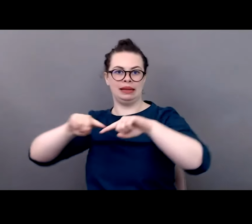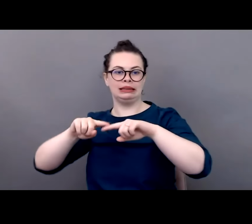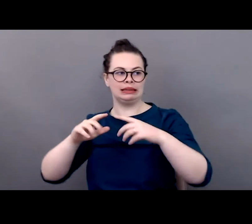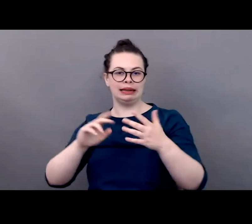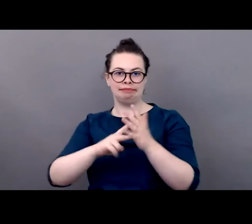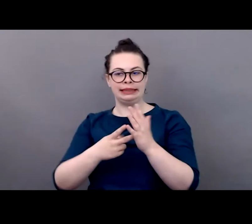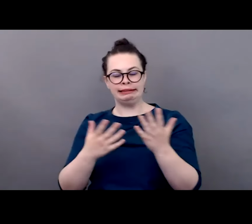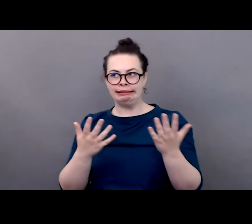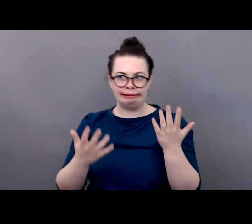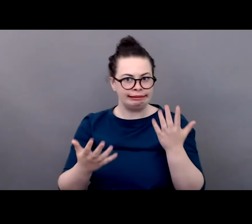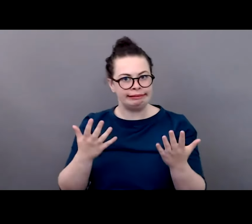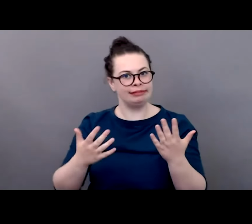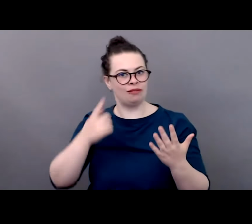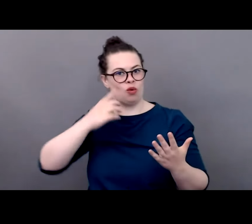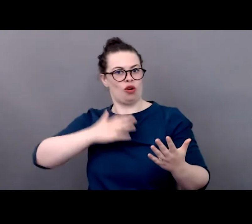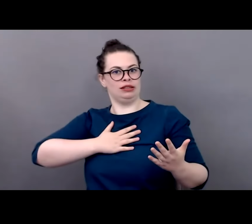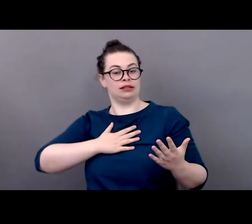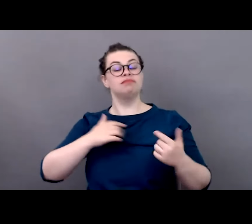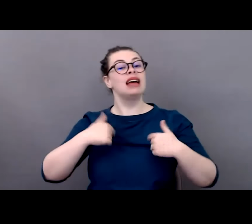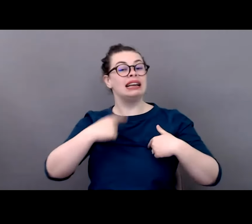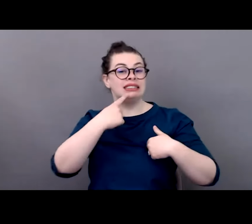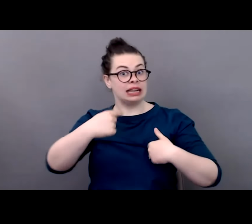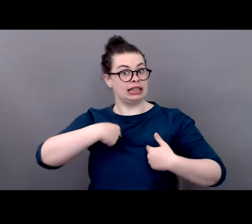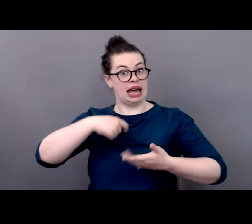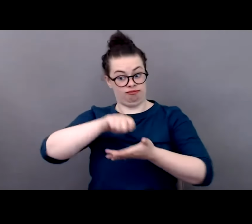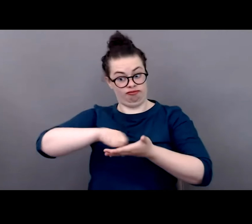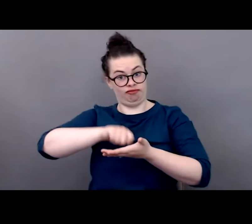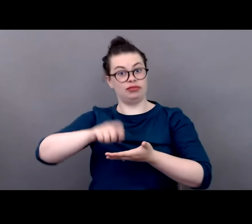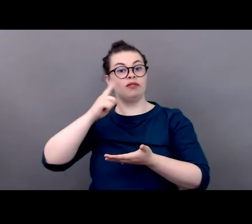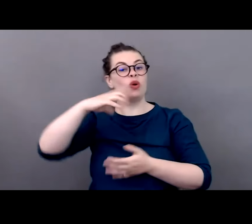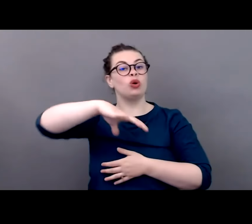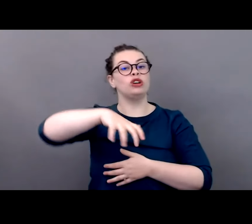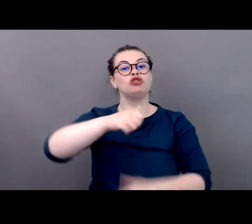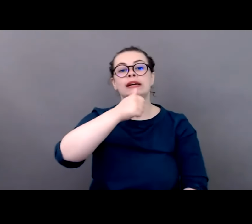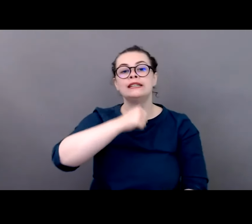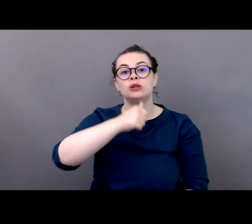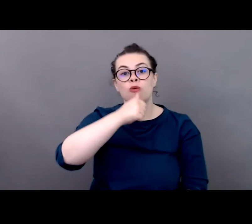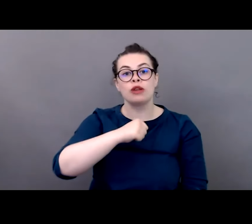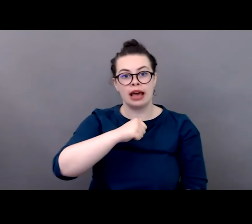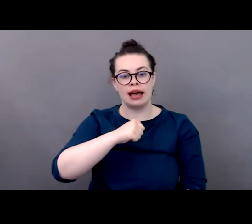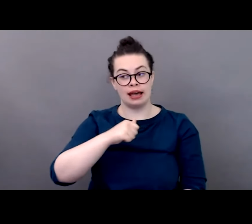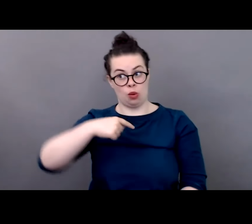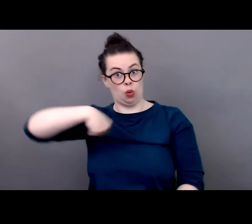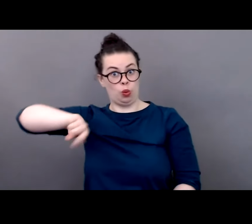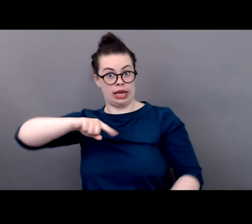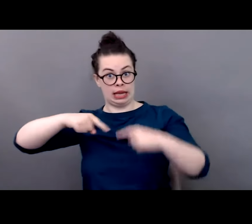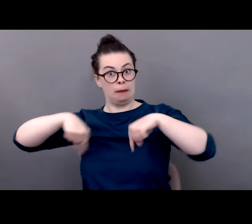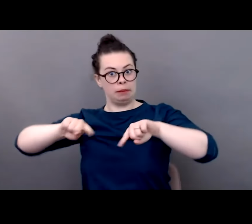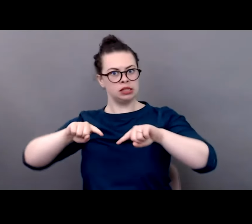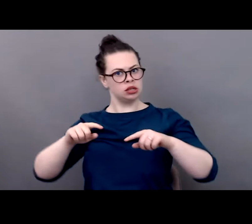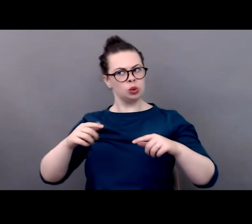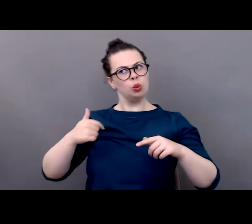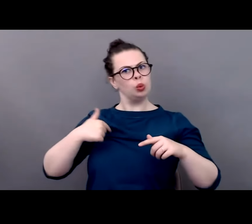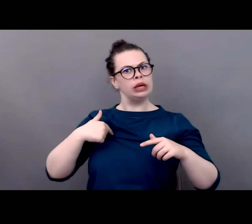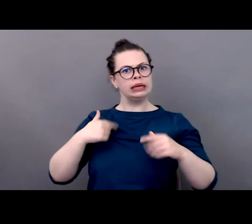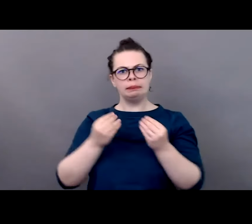Estonia, a country rapporteur. I was a country rapporteur, as I told, and the whole committee was very well extensively provided